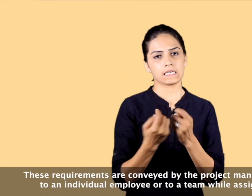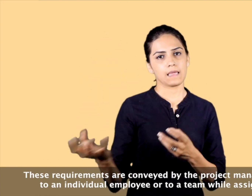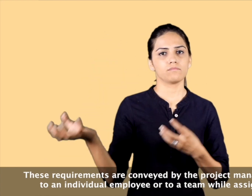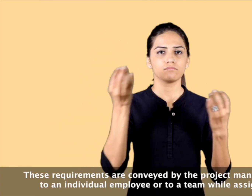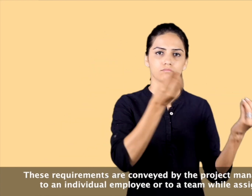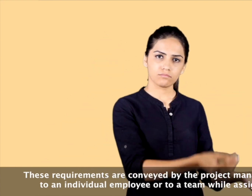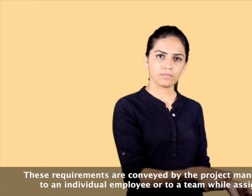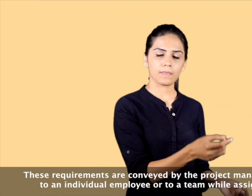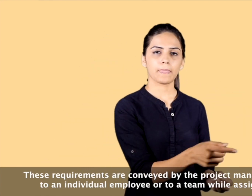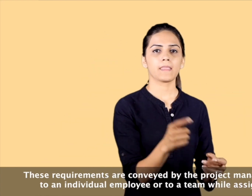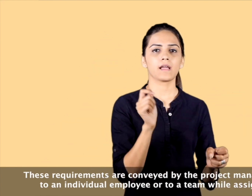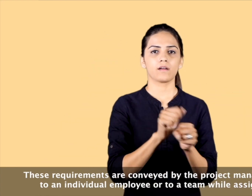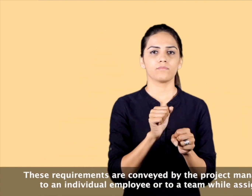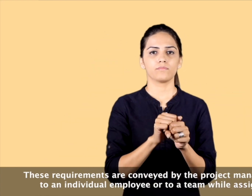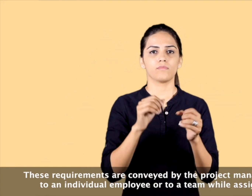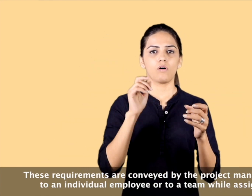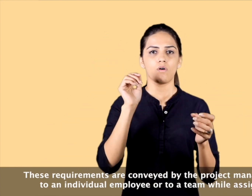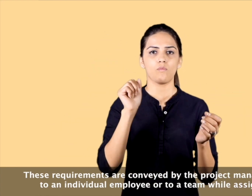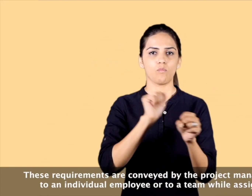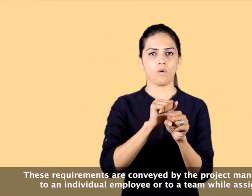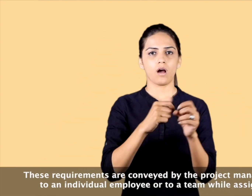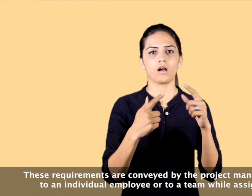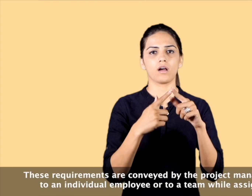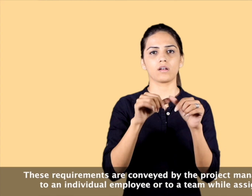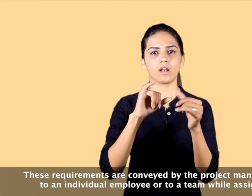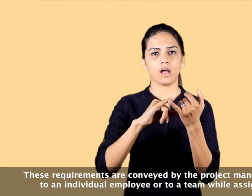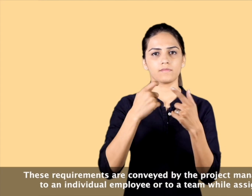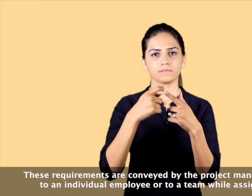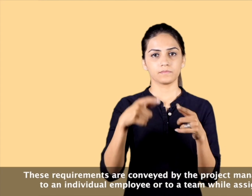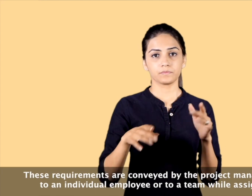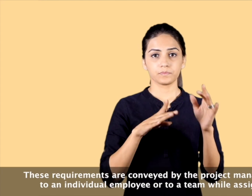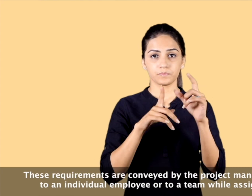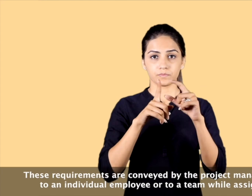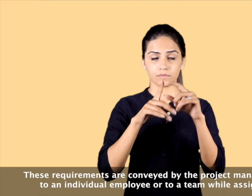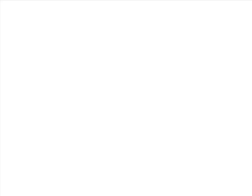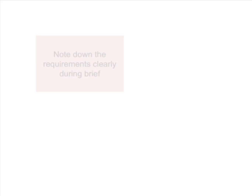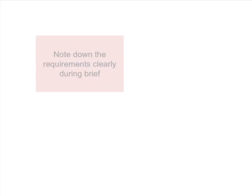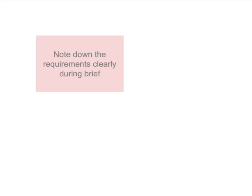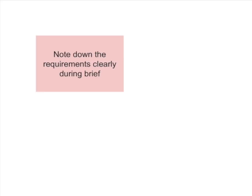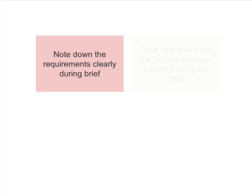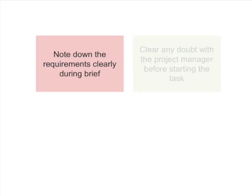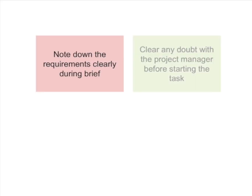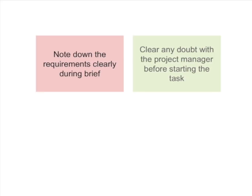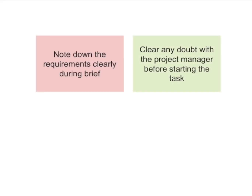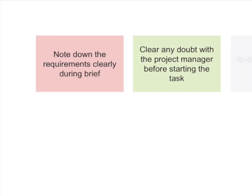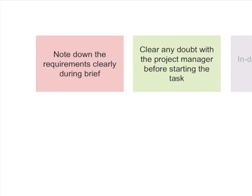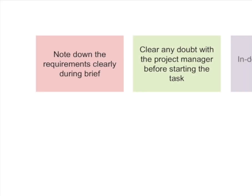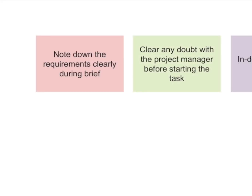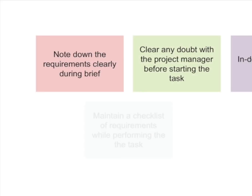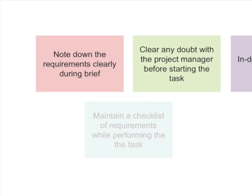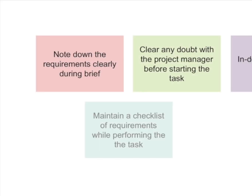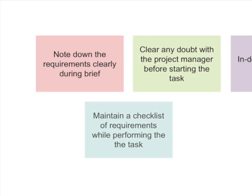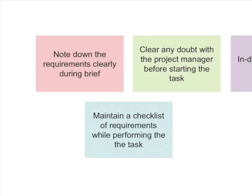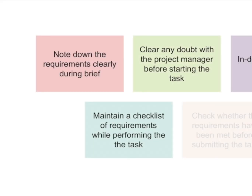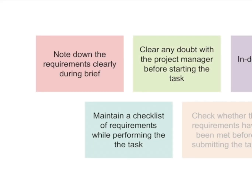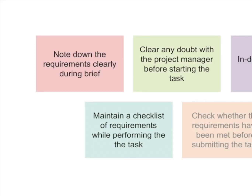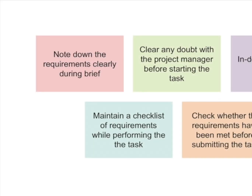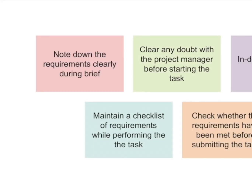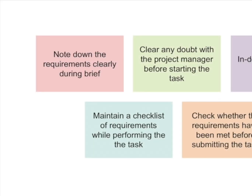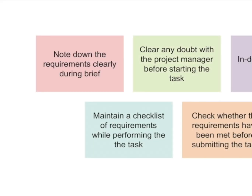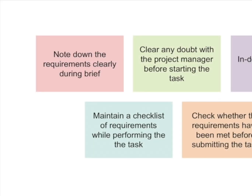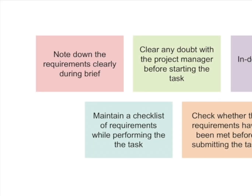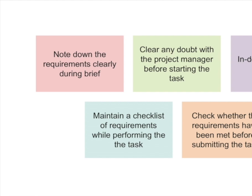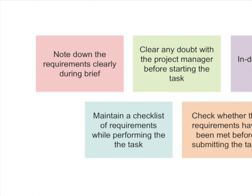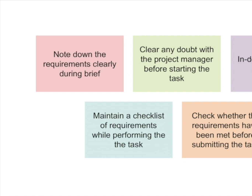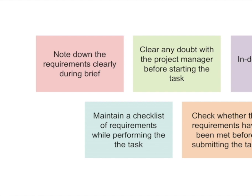or supervisor to an individual employee or to a team while assigning the task. Note down the requirements